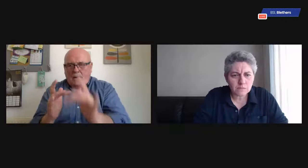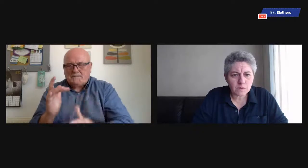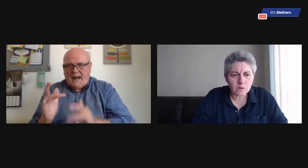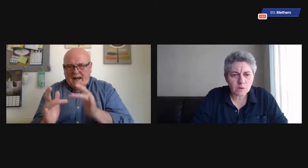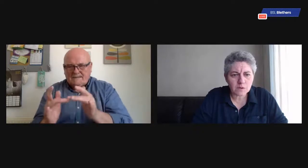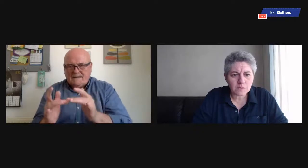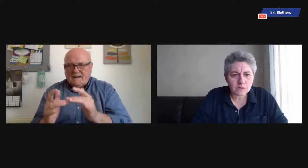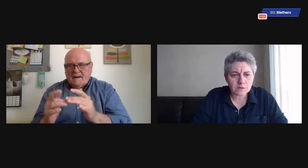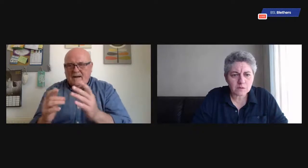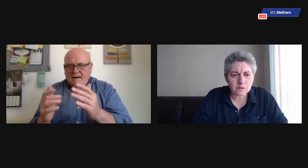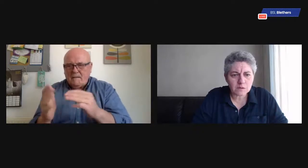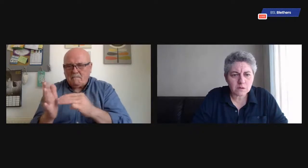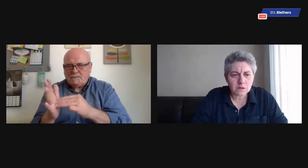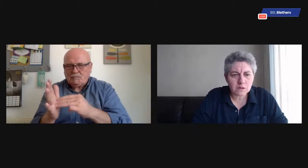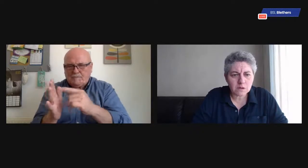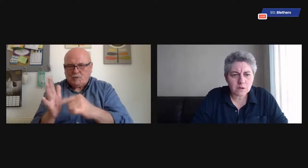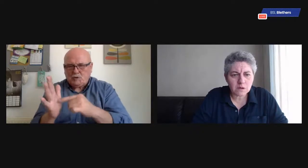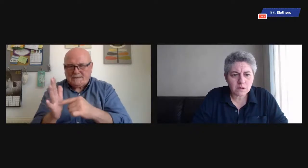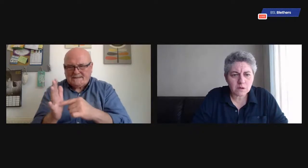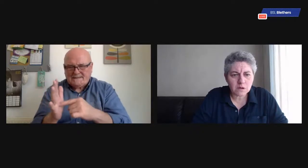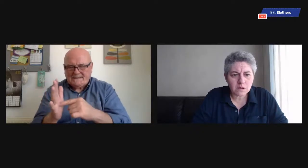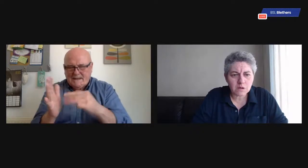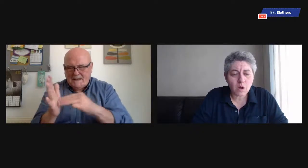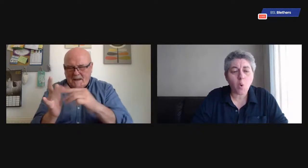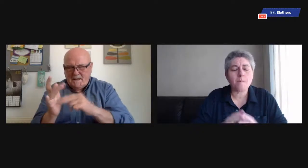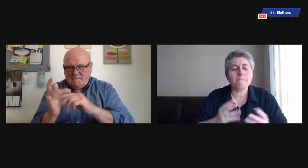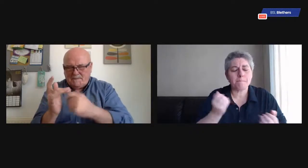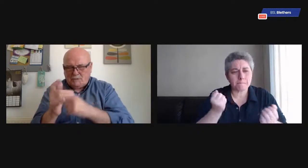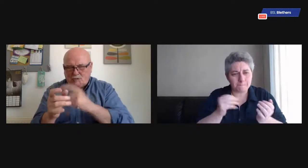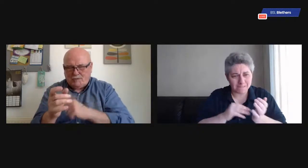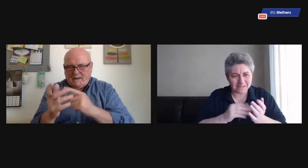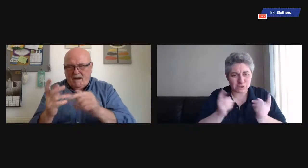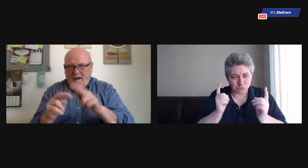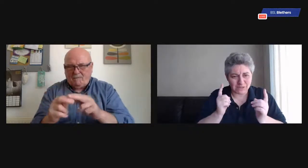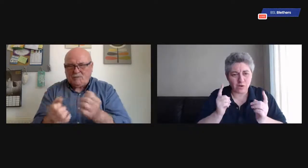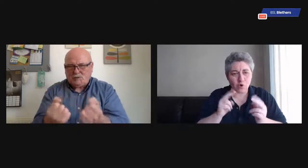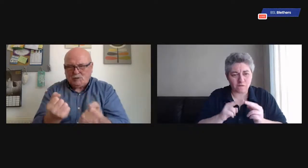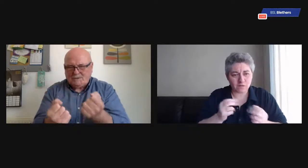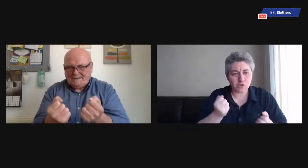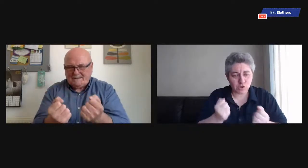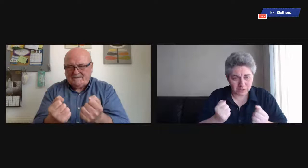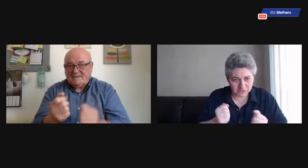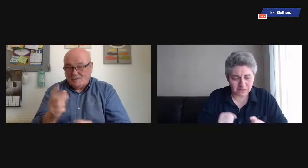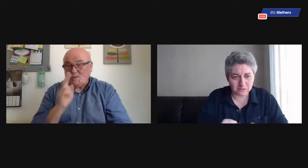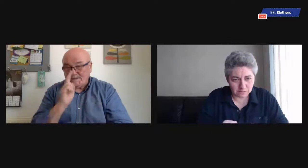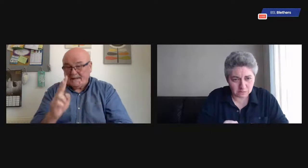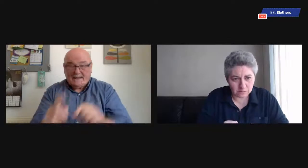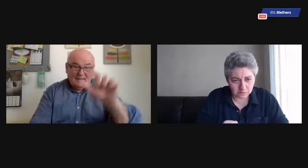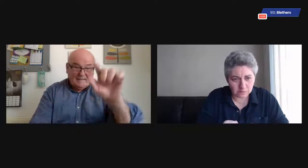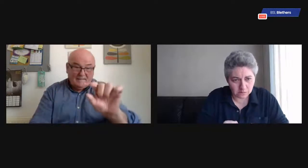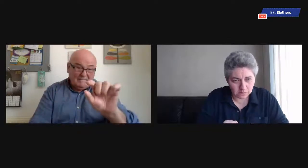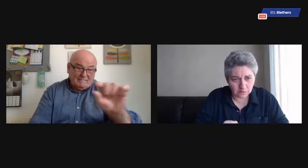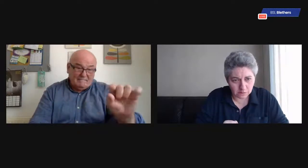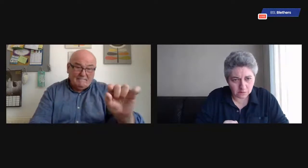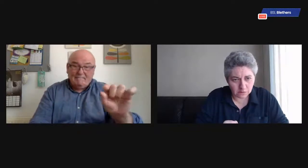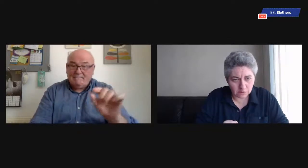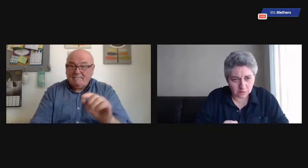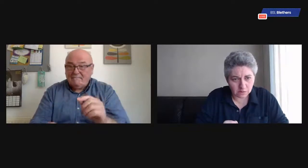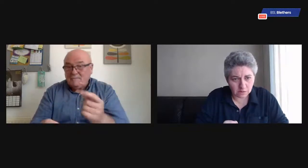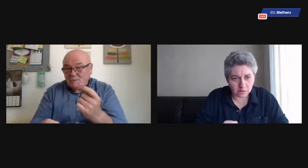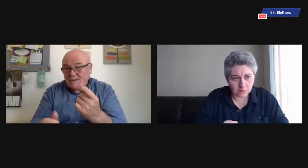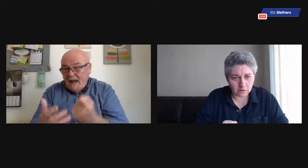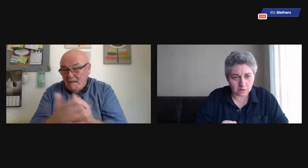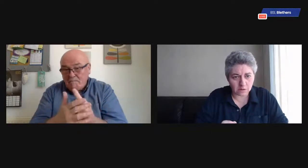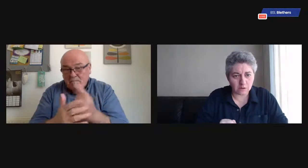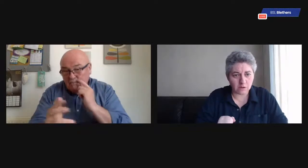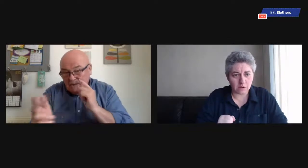Do you go to the police? No, no, no. That you go to a website. It's the Ministry of Justice website, and if you